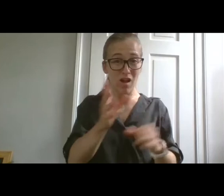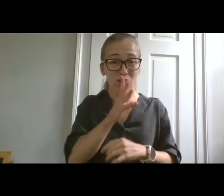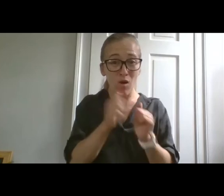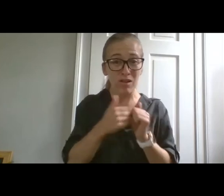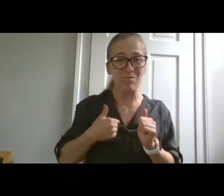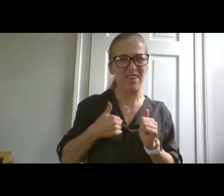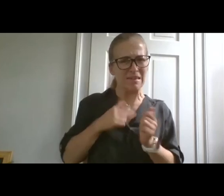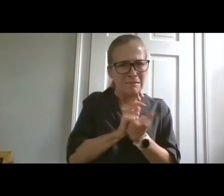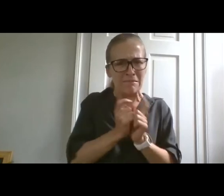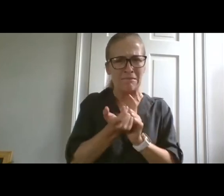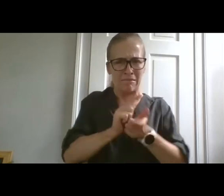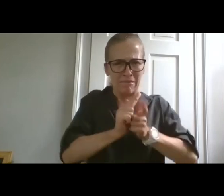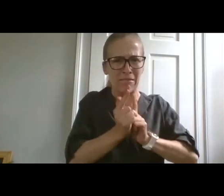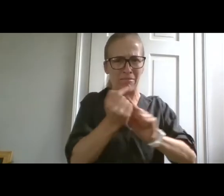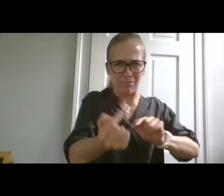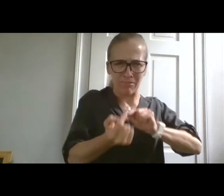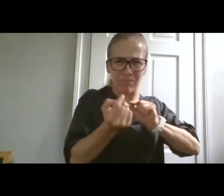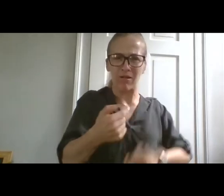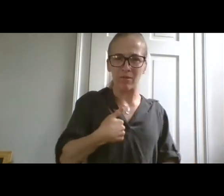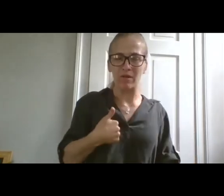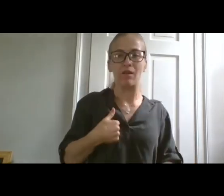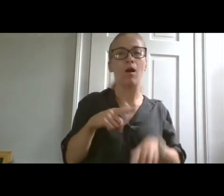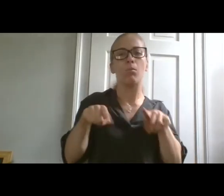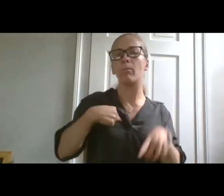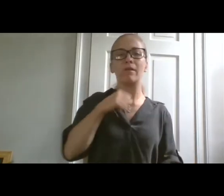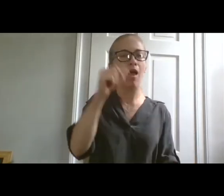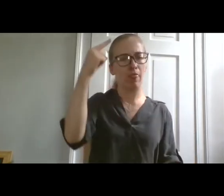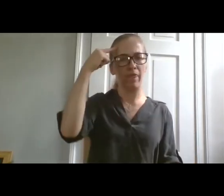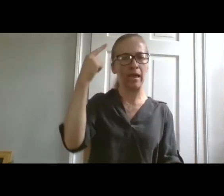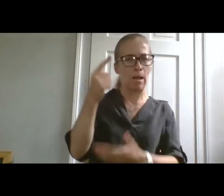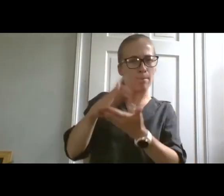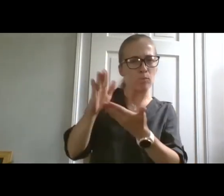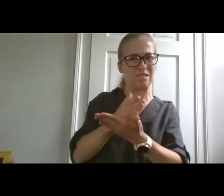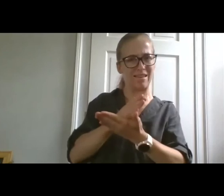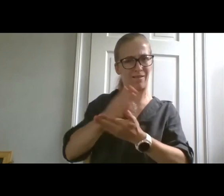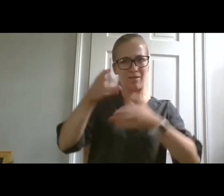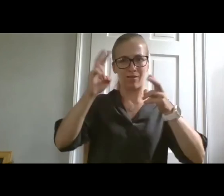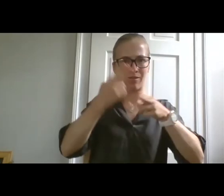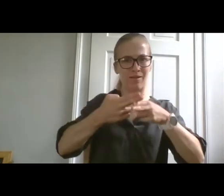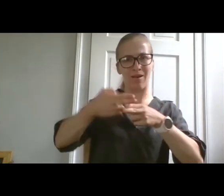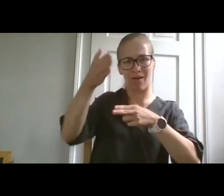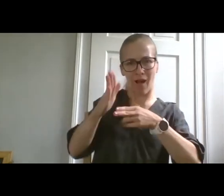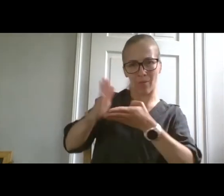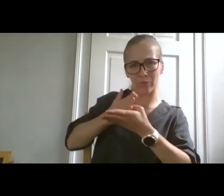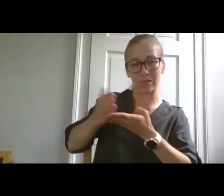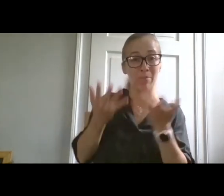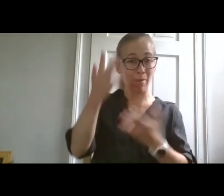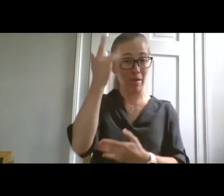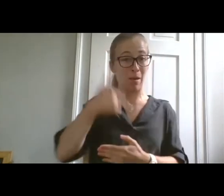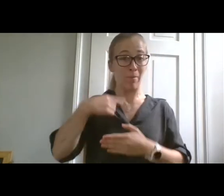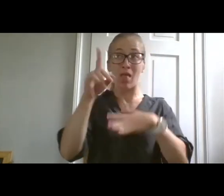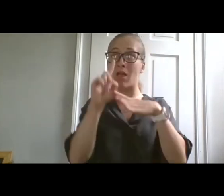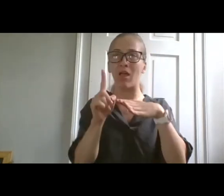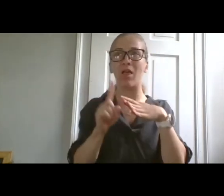me. I never once think of the music I play as God music, maybe because when I'm lost inside it